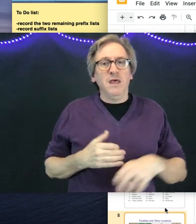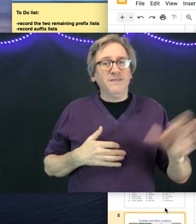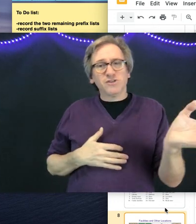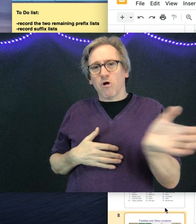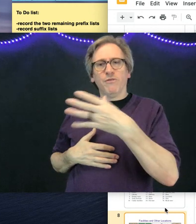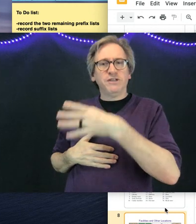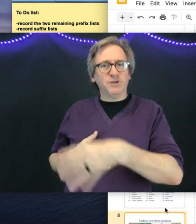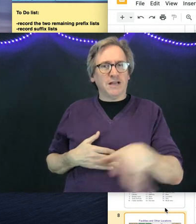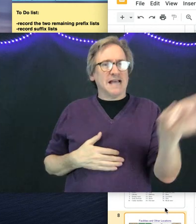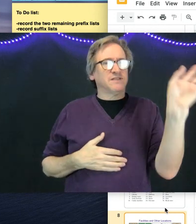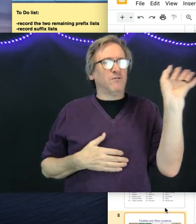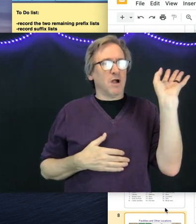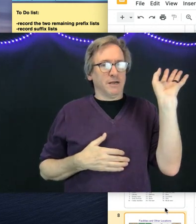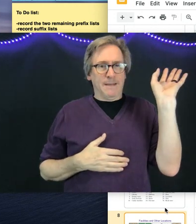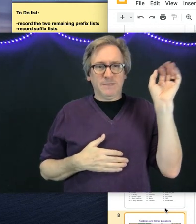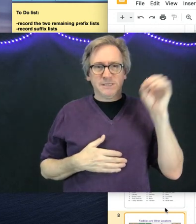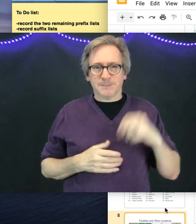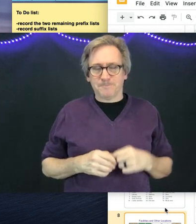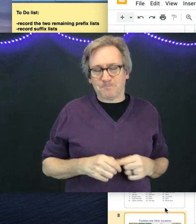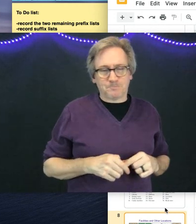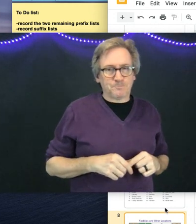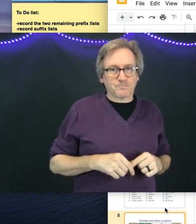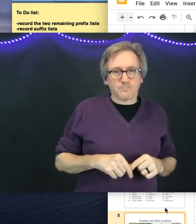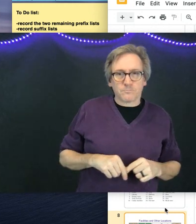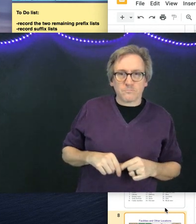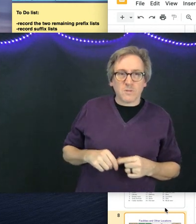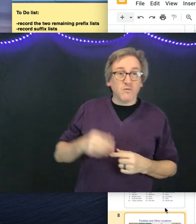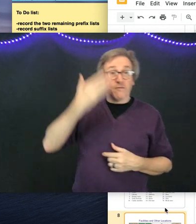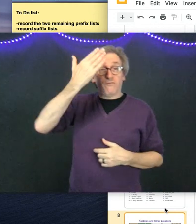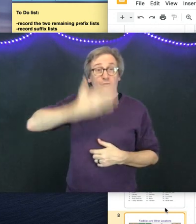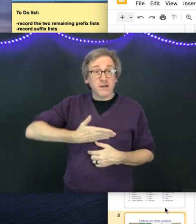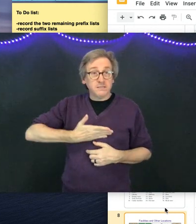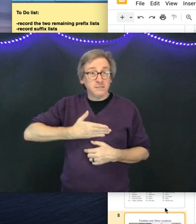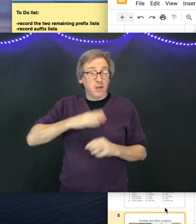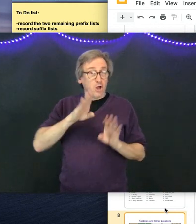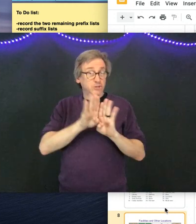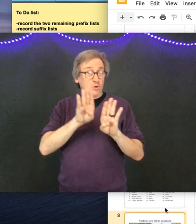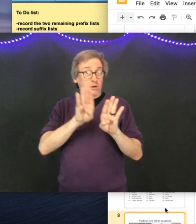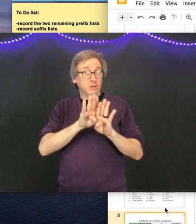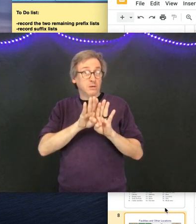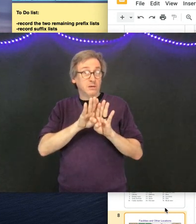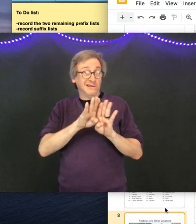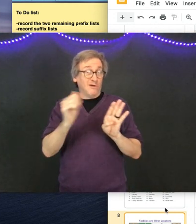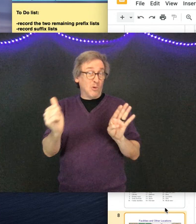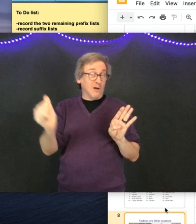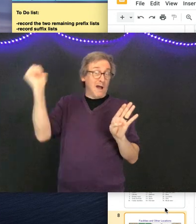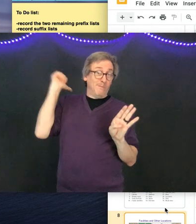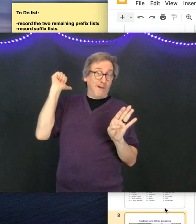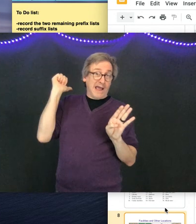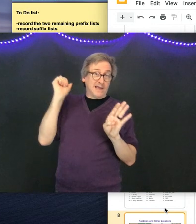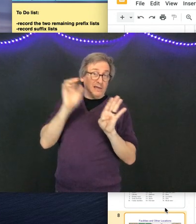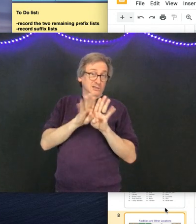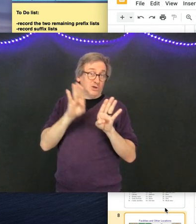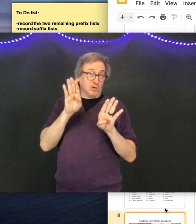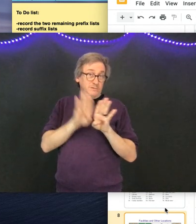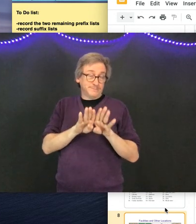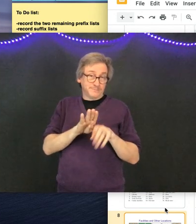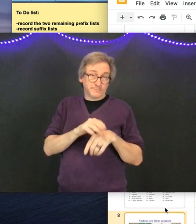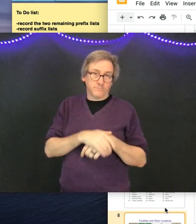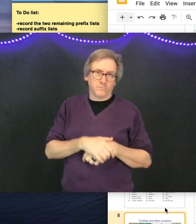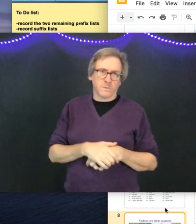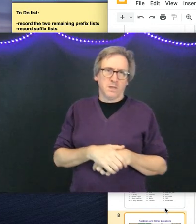Phone. These are all things you could ask for on campus. The front door or back